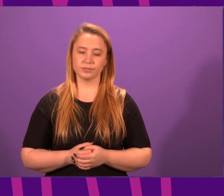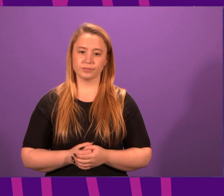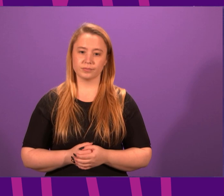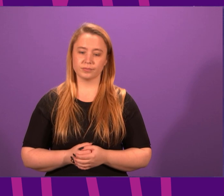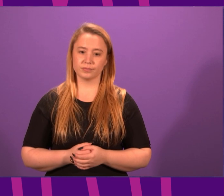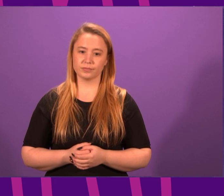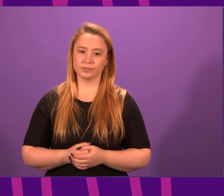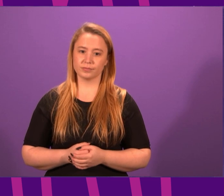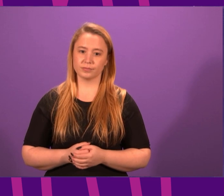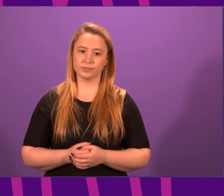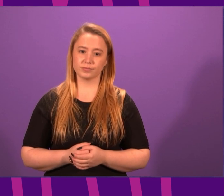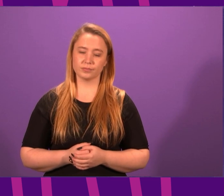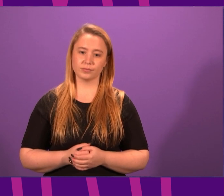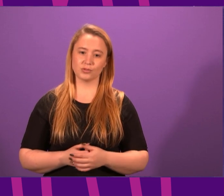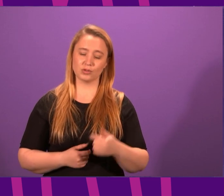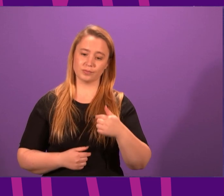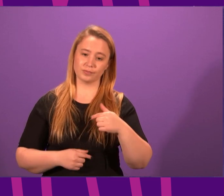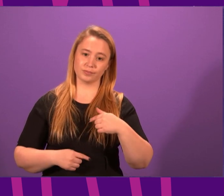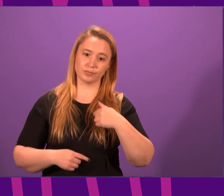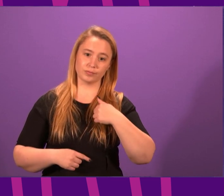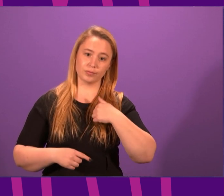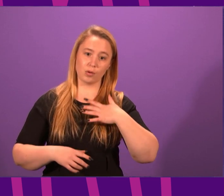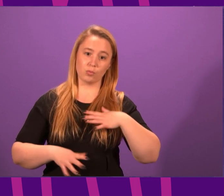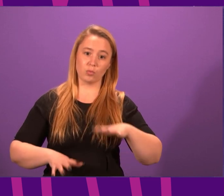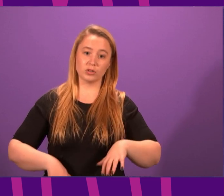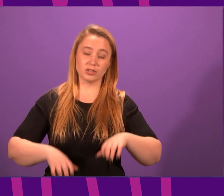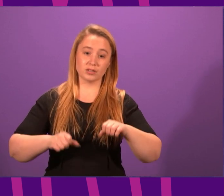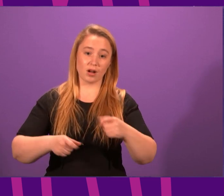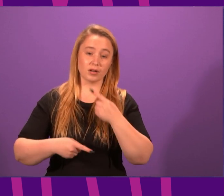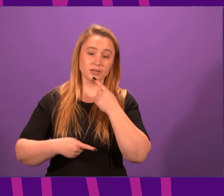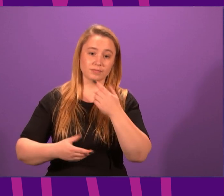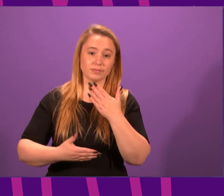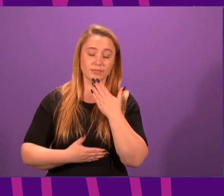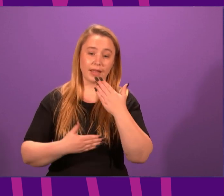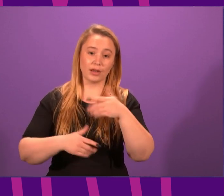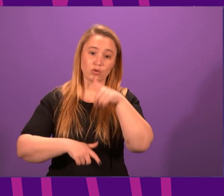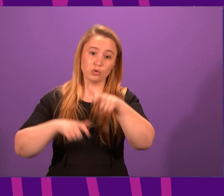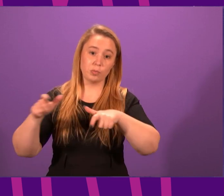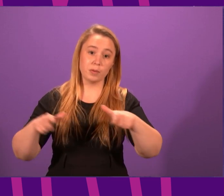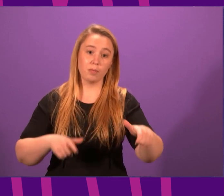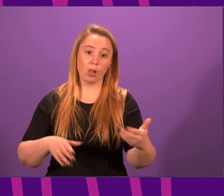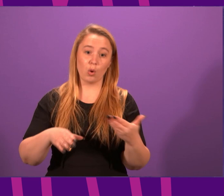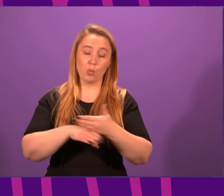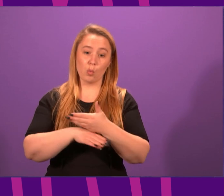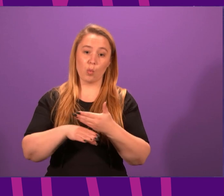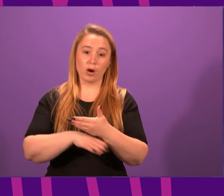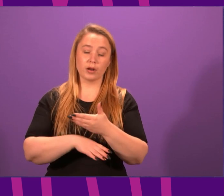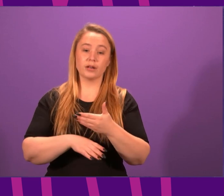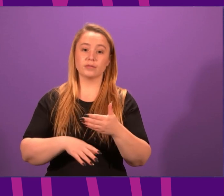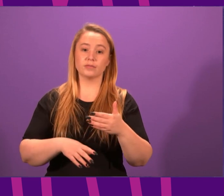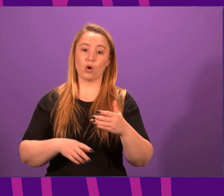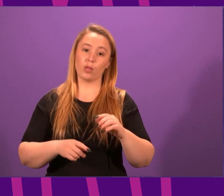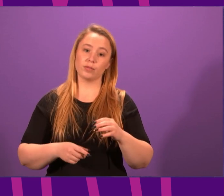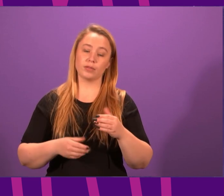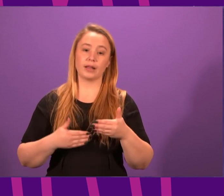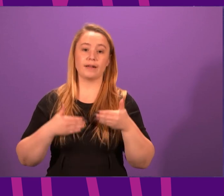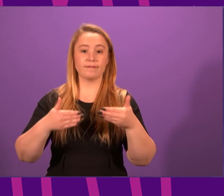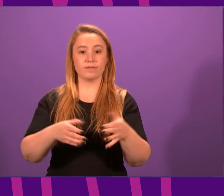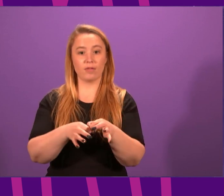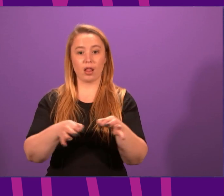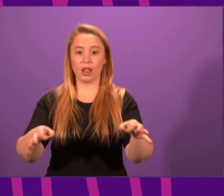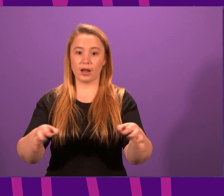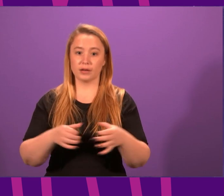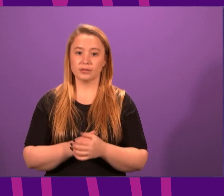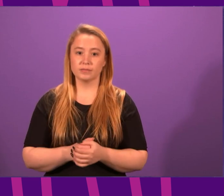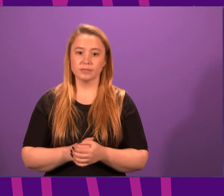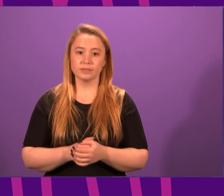by paying tribute to all those that continue to work on the front line to try and suppress this virus and to save lives, to recognise the efforts of